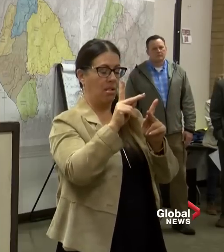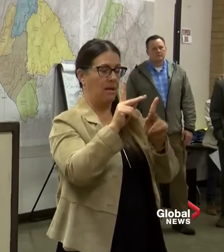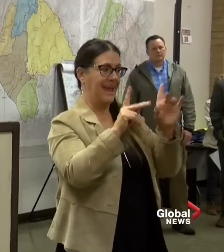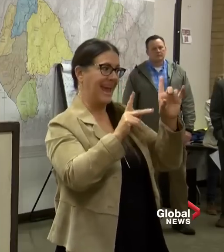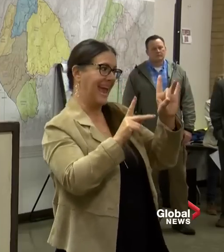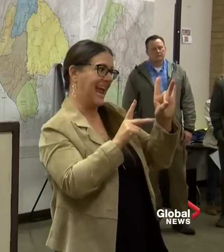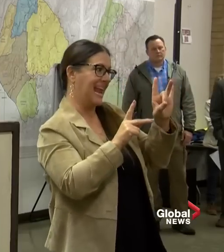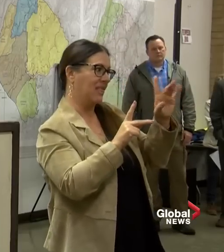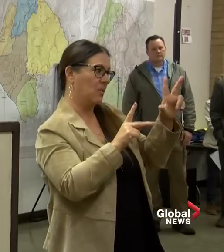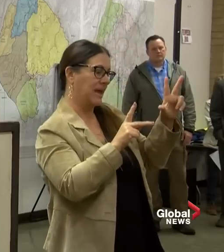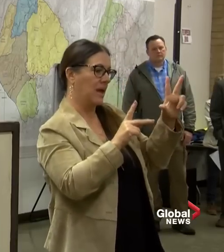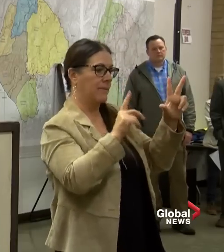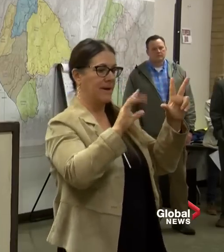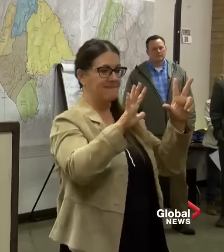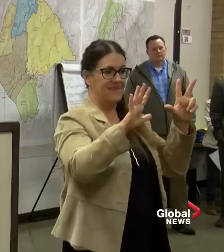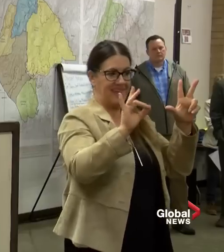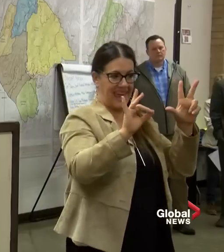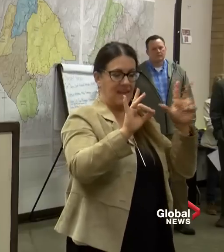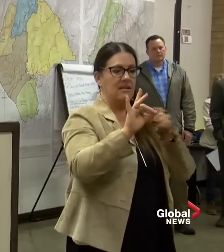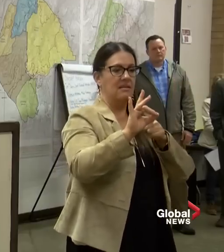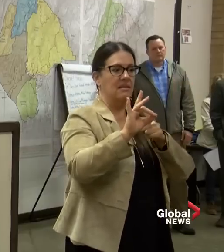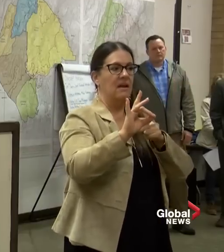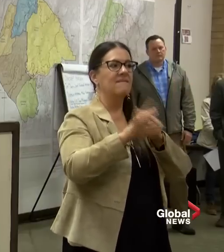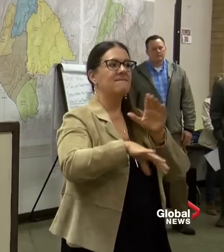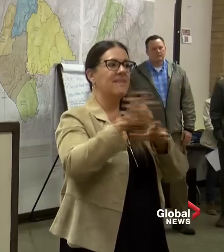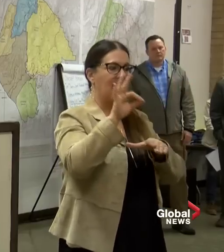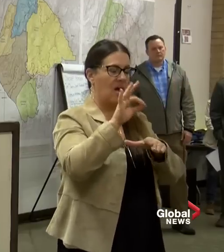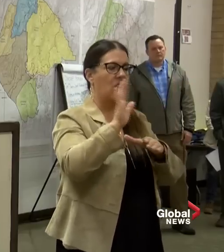identifications are ultimately awaiting DNA confirmation.